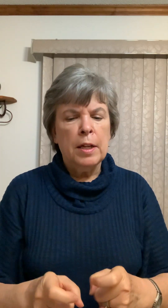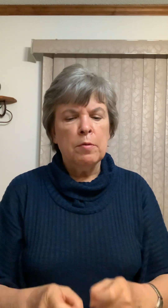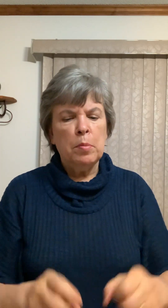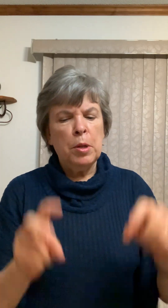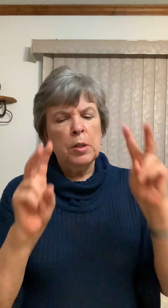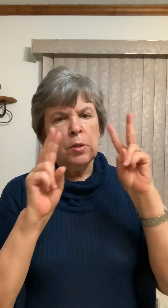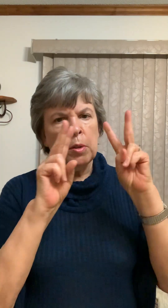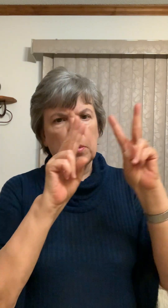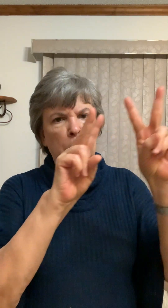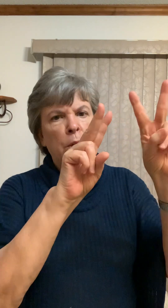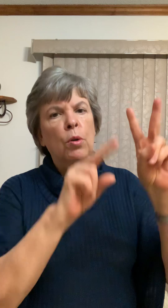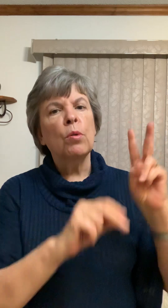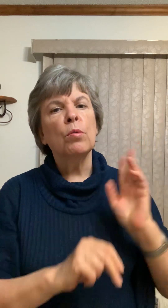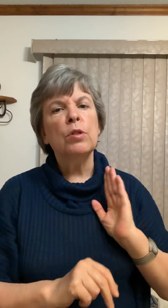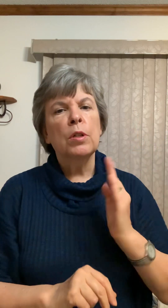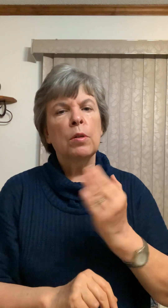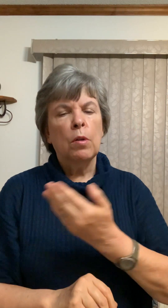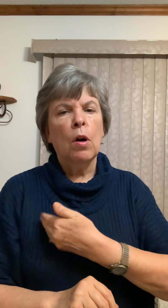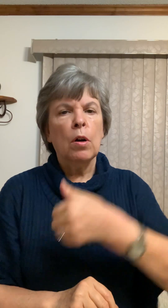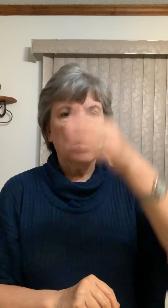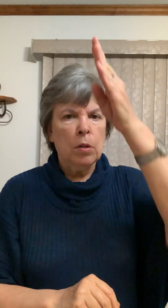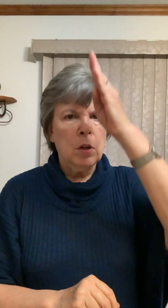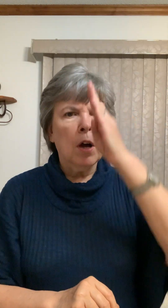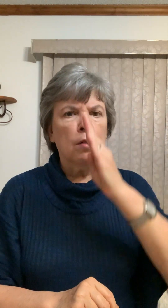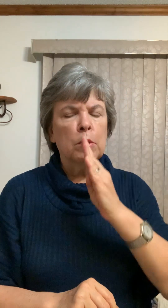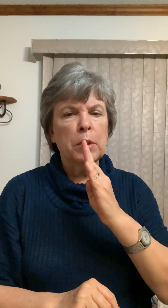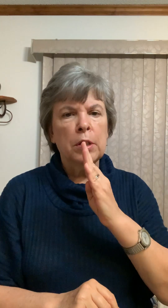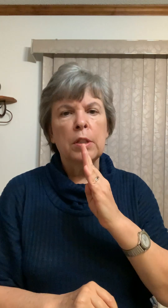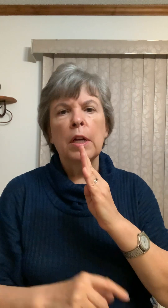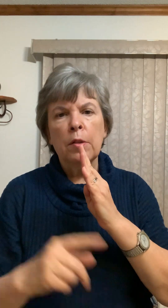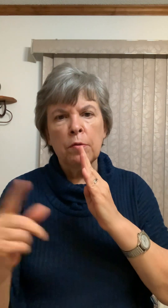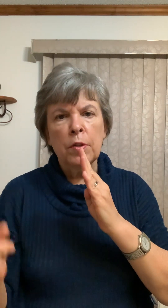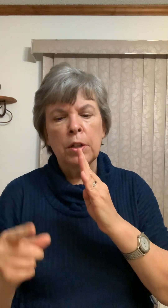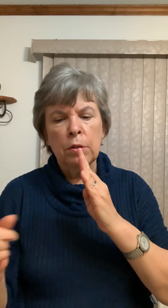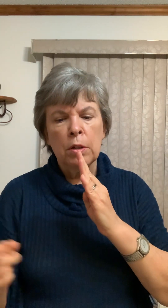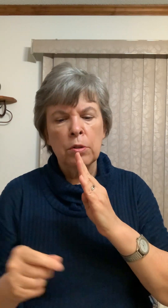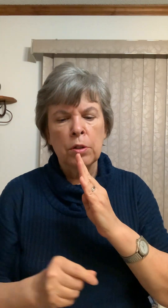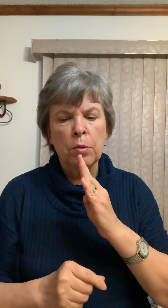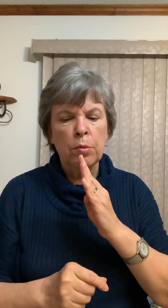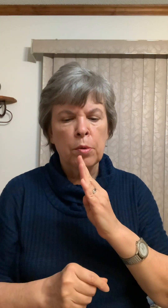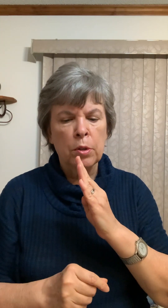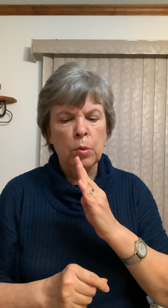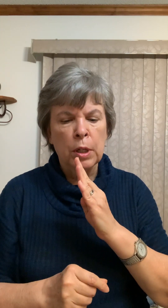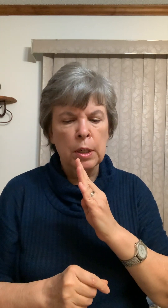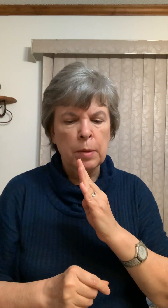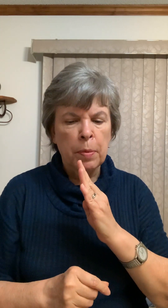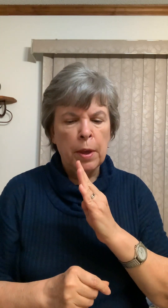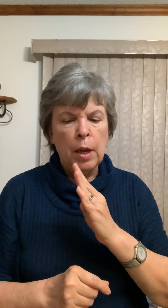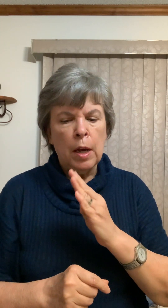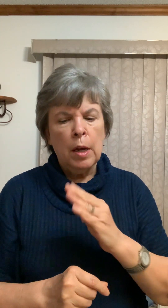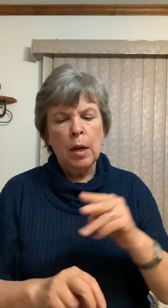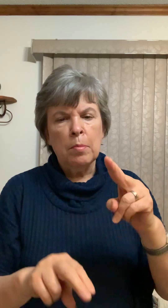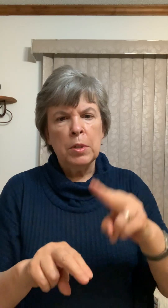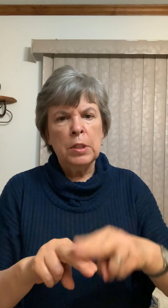it repeats, behold our God, which we did in the other video, so I'll just go through this quickly.